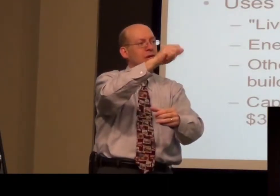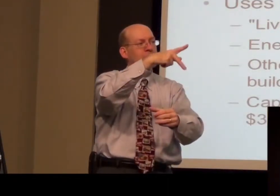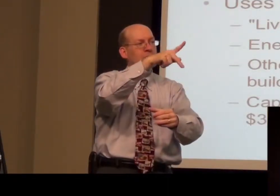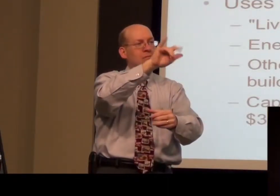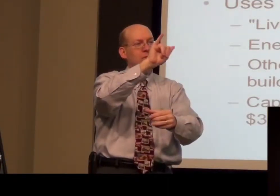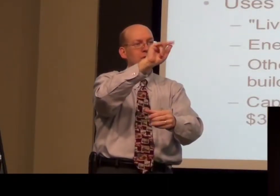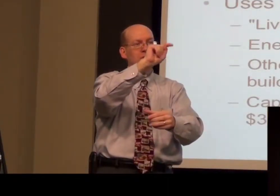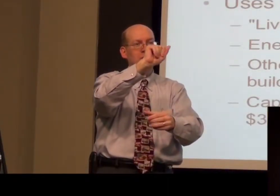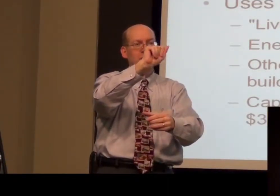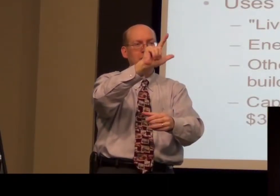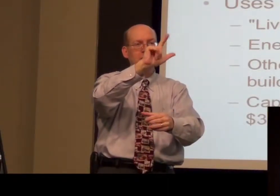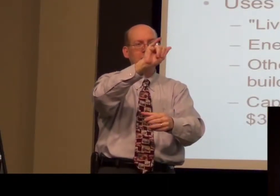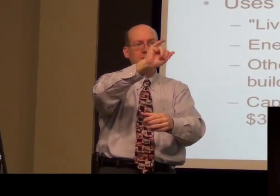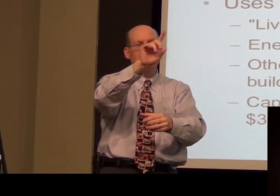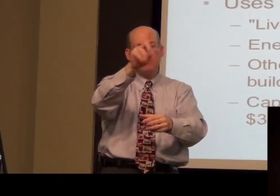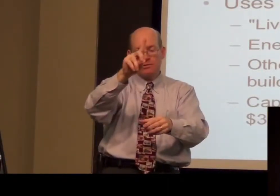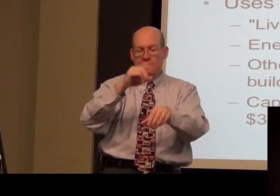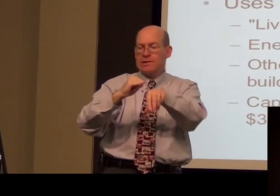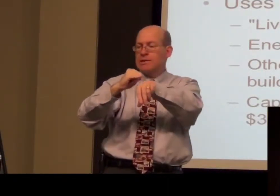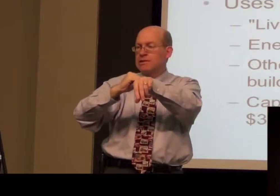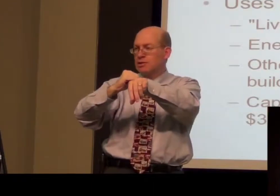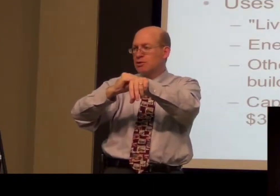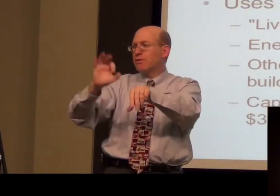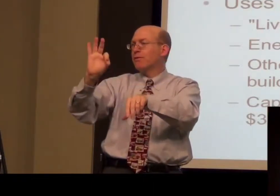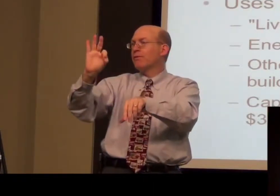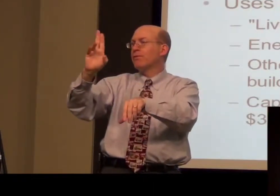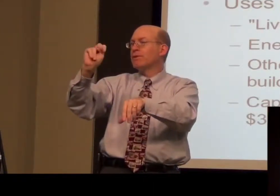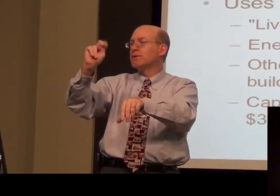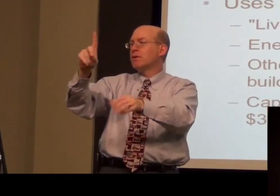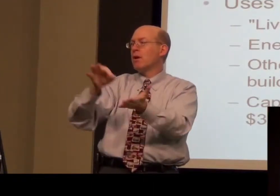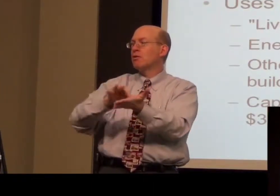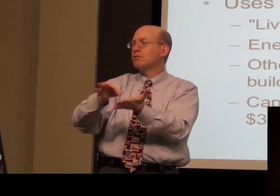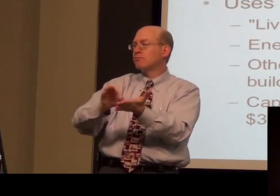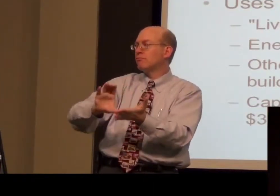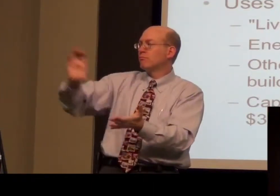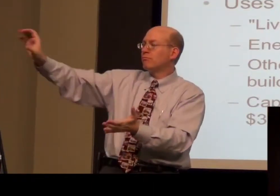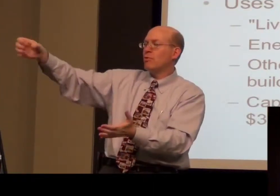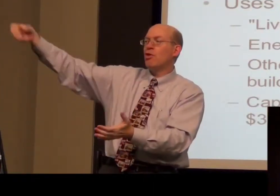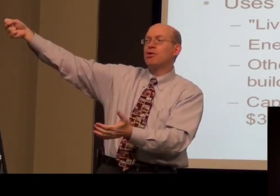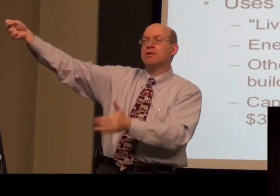$2.7 million went to the capital insurance interest,